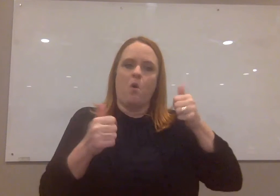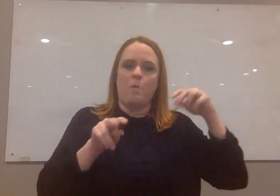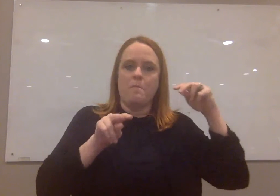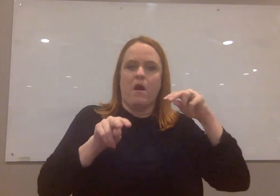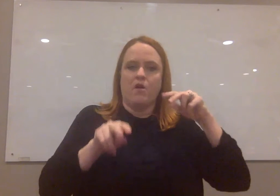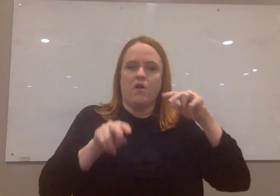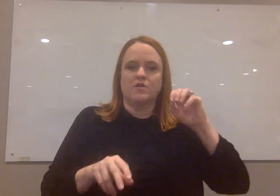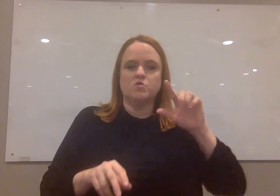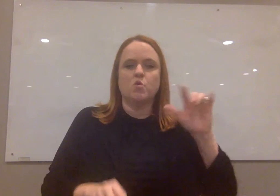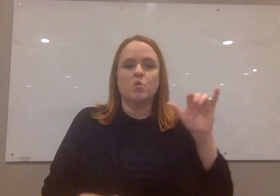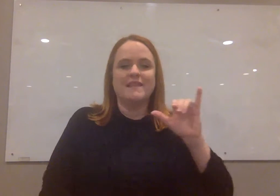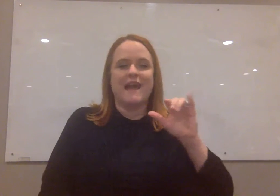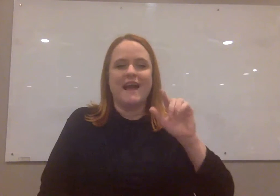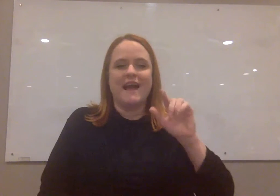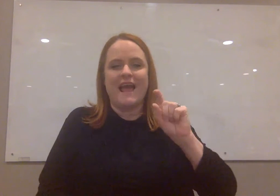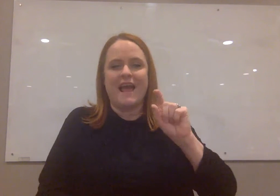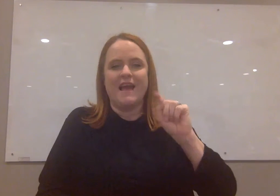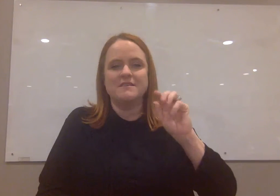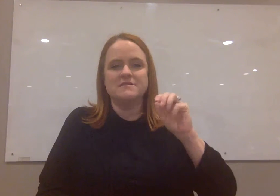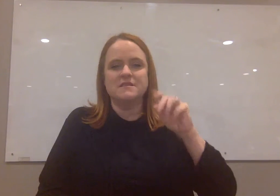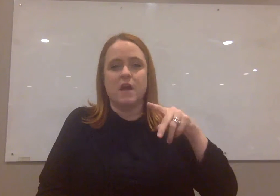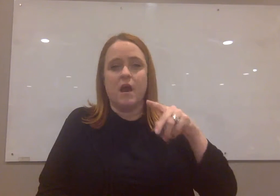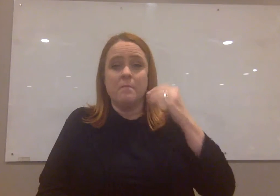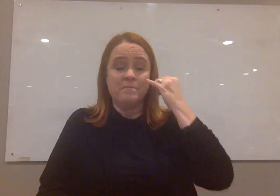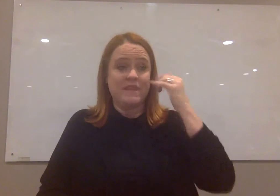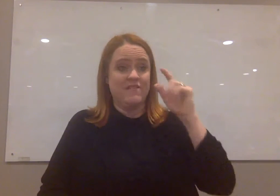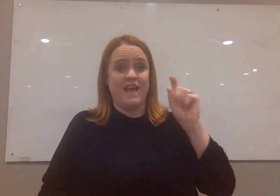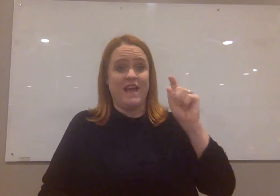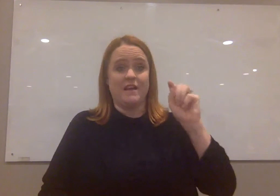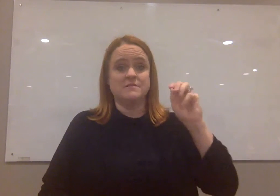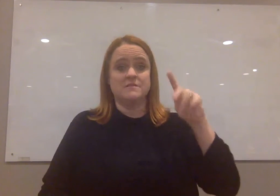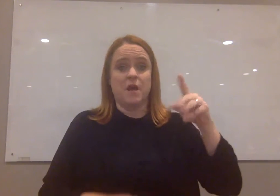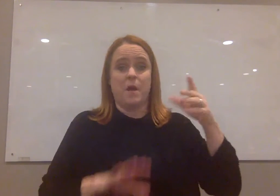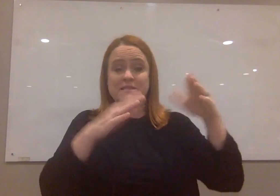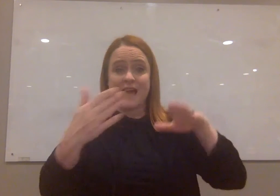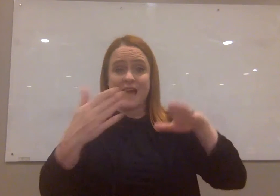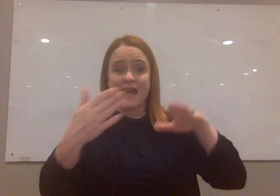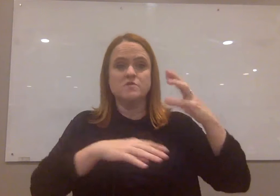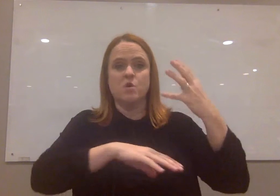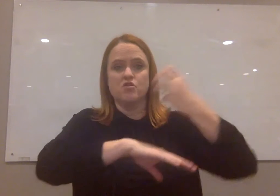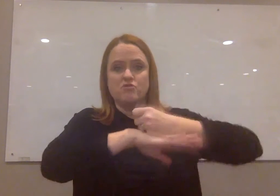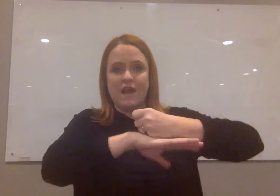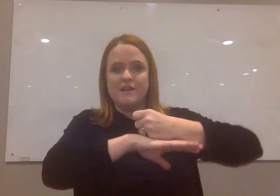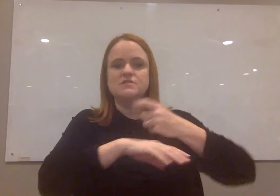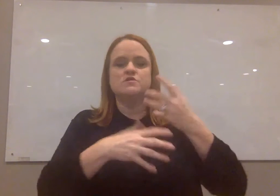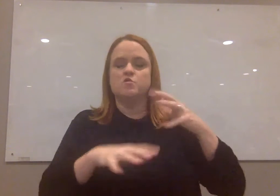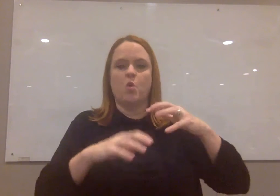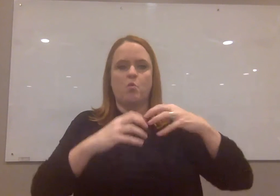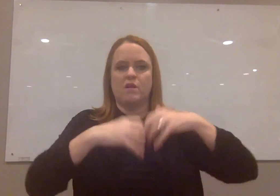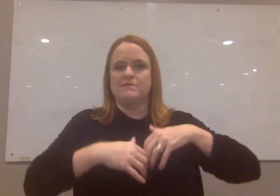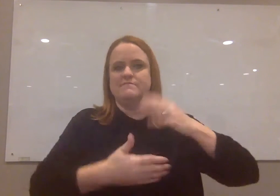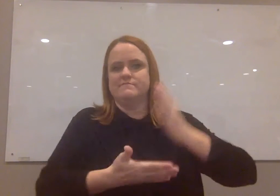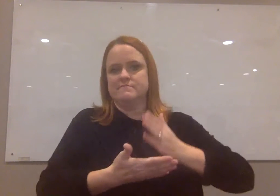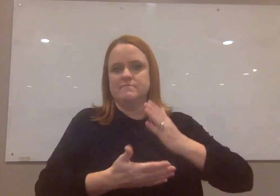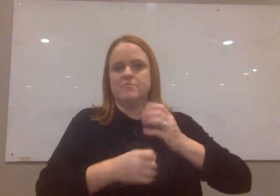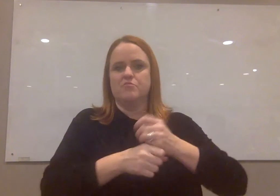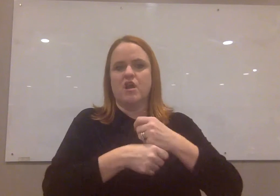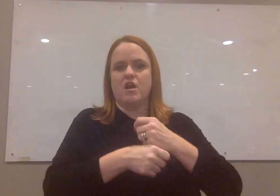Because when Xtop dies or if it crashes, you don't want to take down production, so you attach it as a hidden node. Some of the